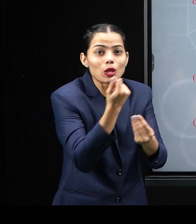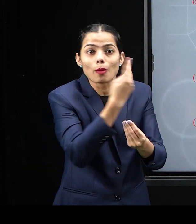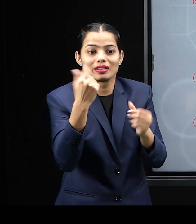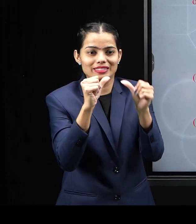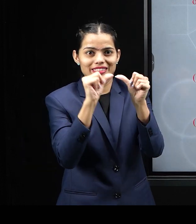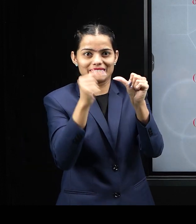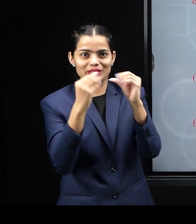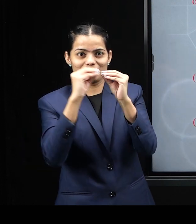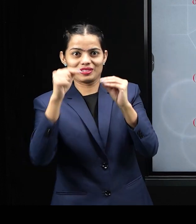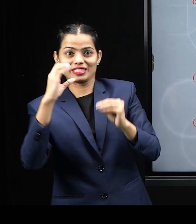B, C.